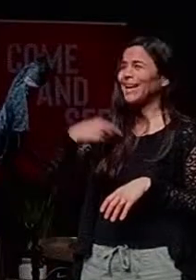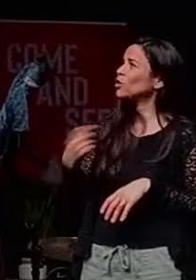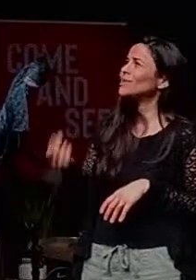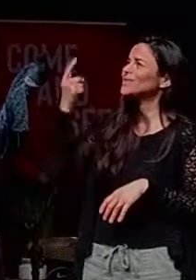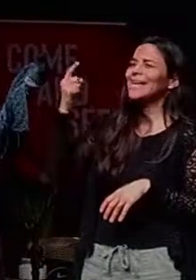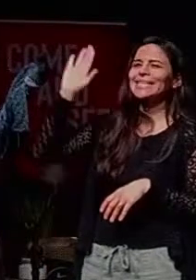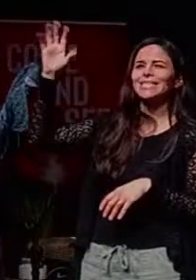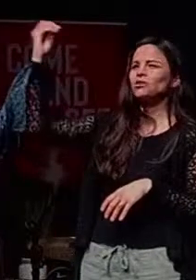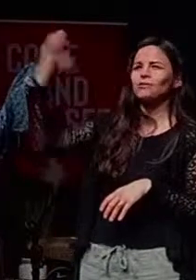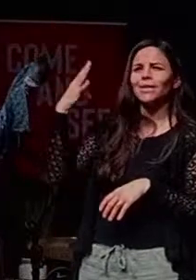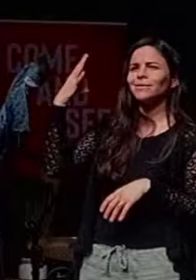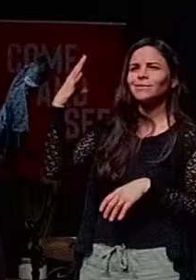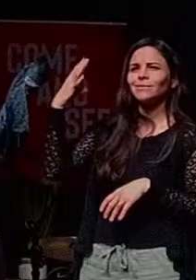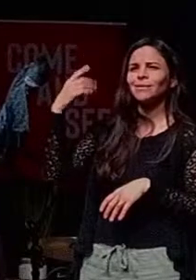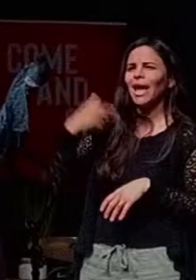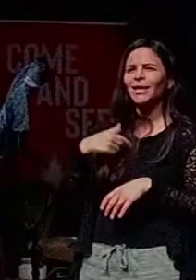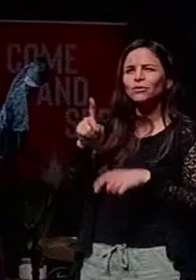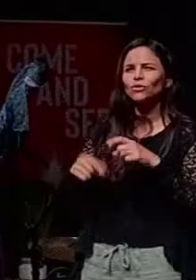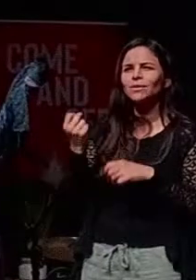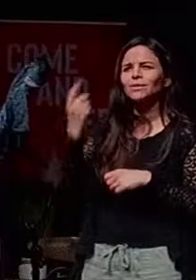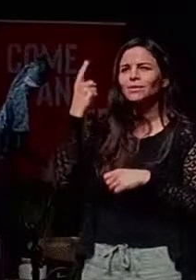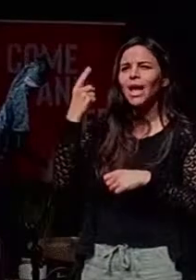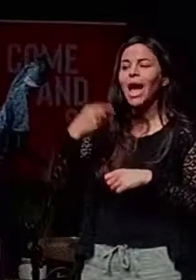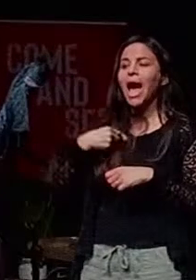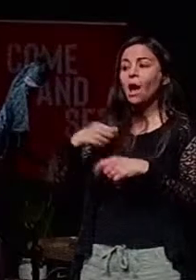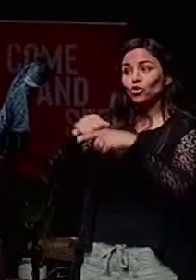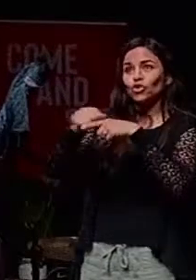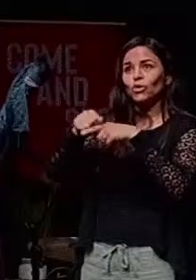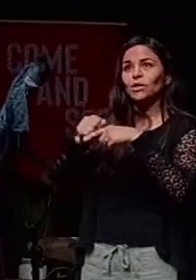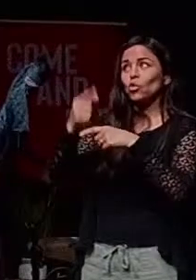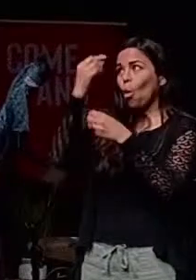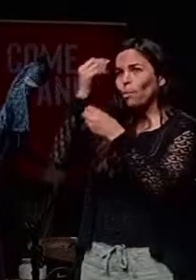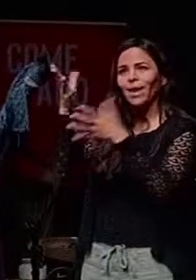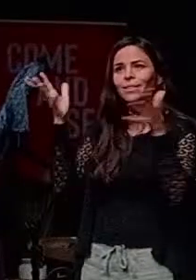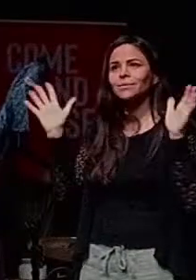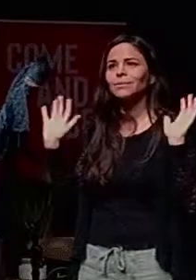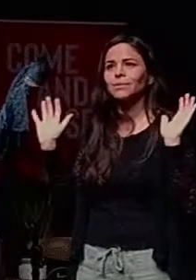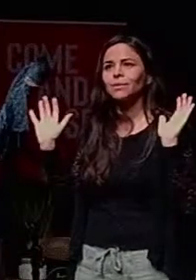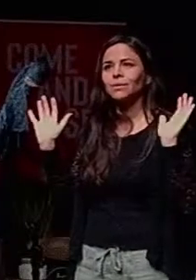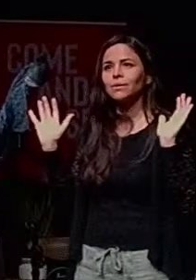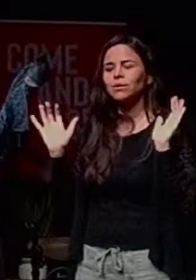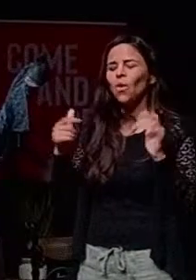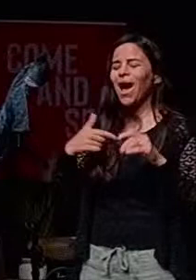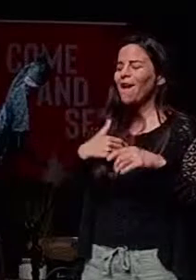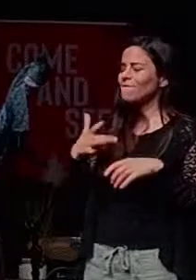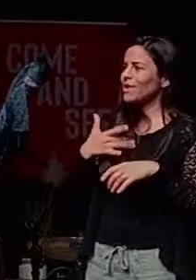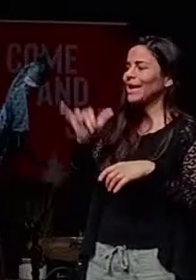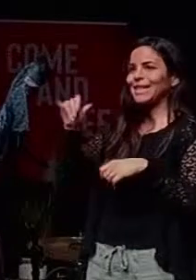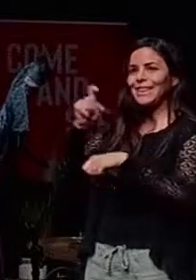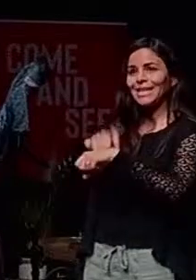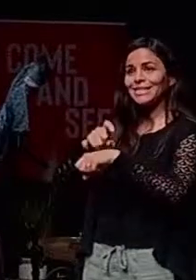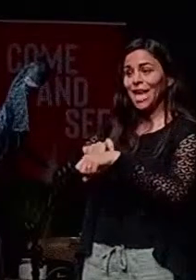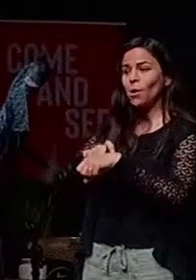is graceful as much as more I was trained to obey. And so I think at that time it was more